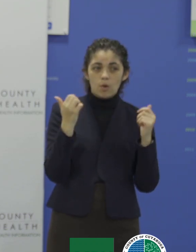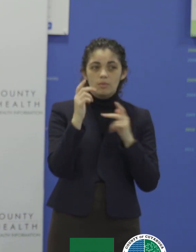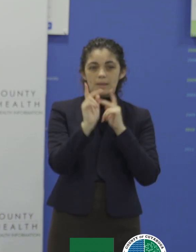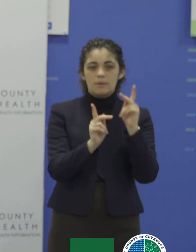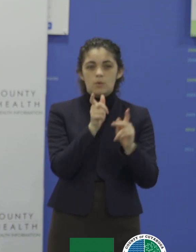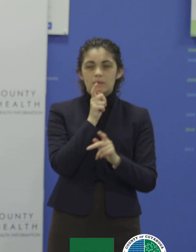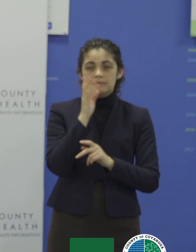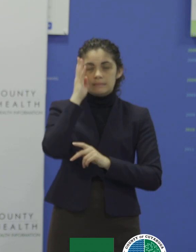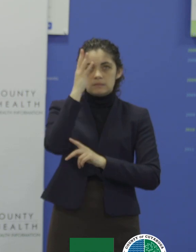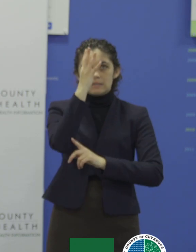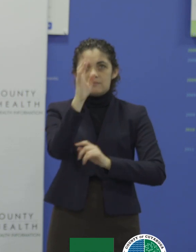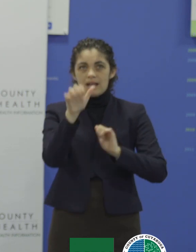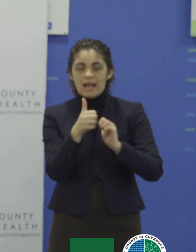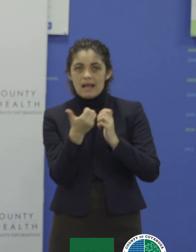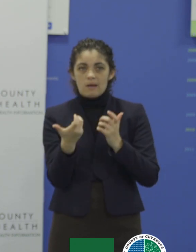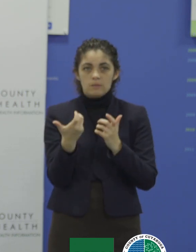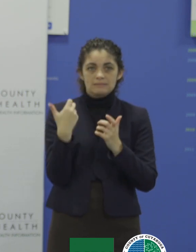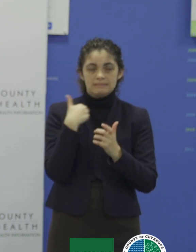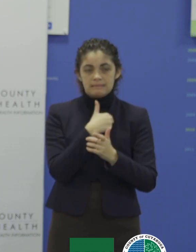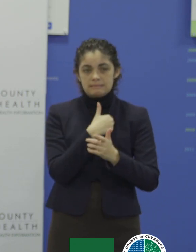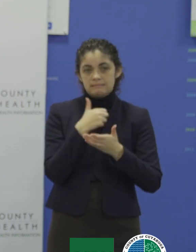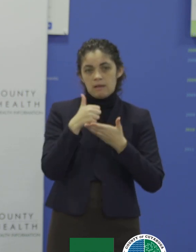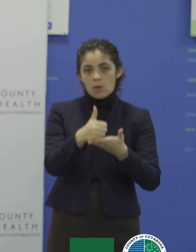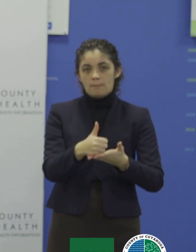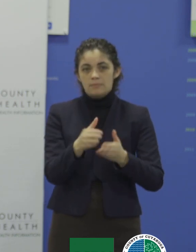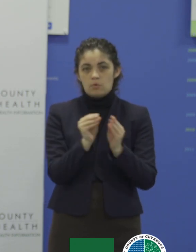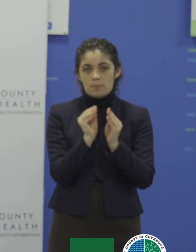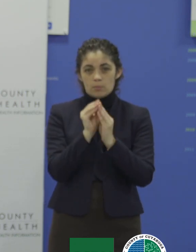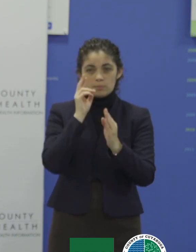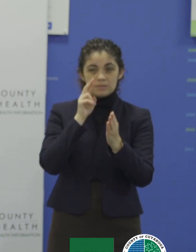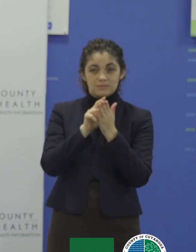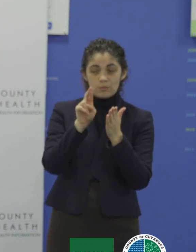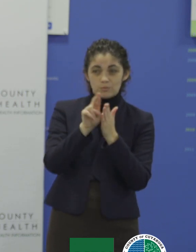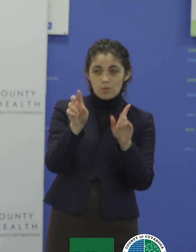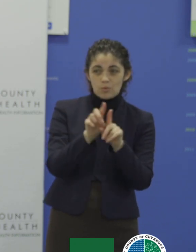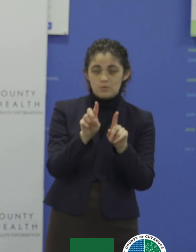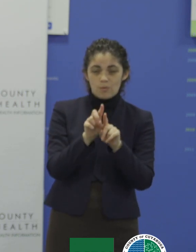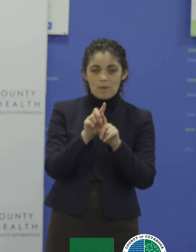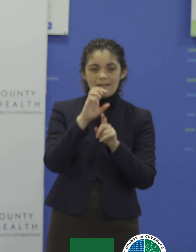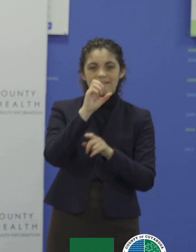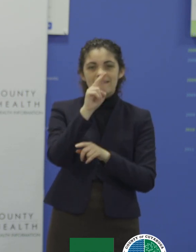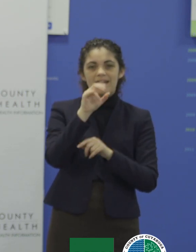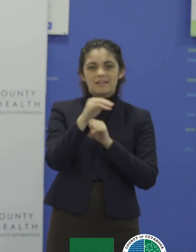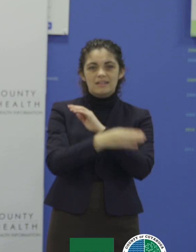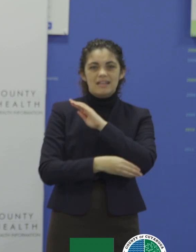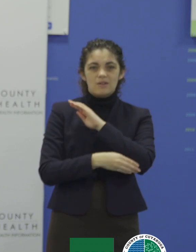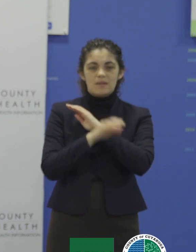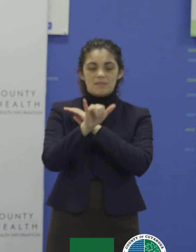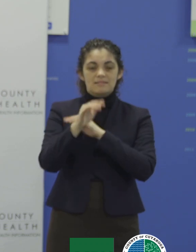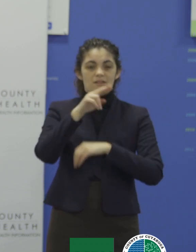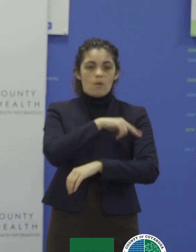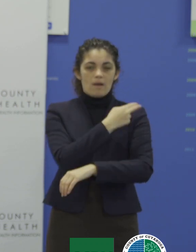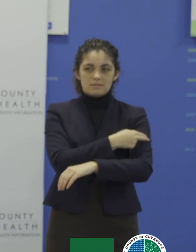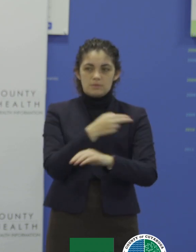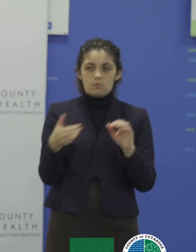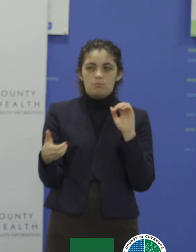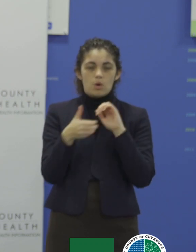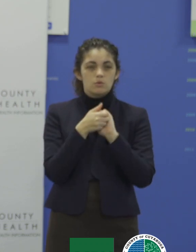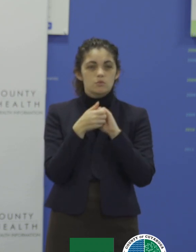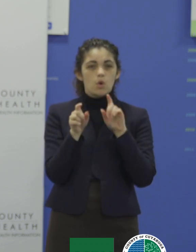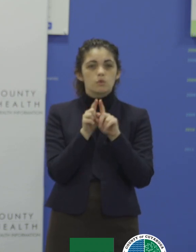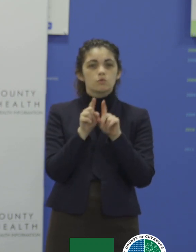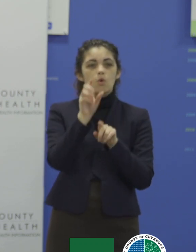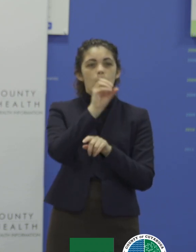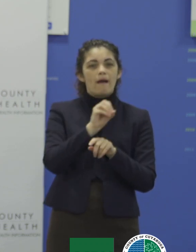trying to think creatively about giving us additional resources. And in this case, in Cuyahoga County, that's our hospital partners, as well as the